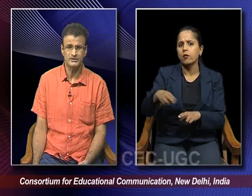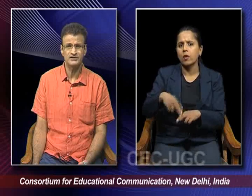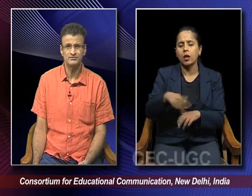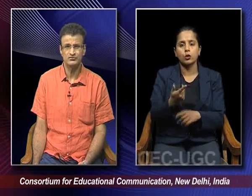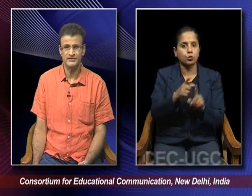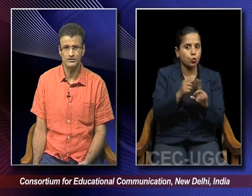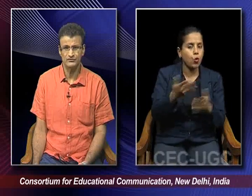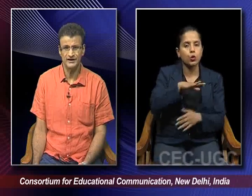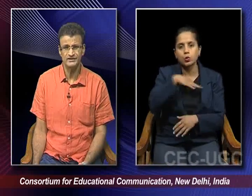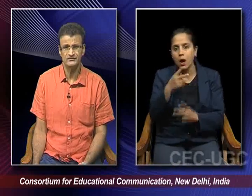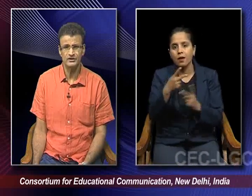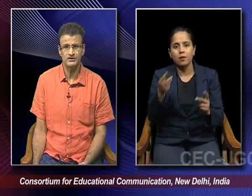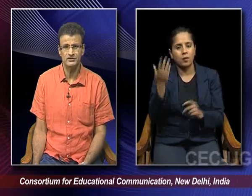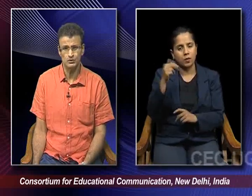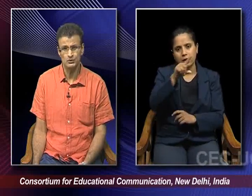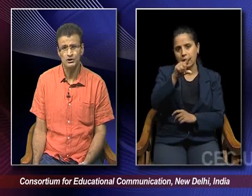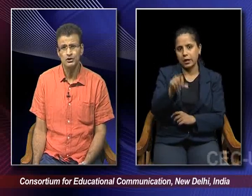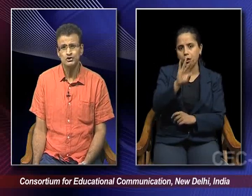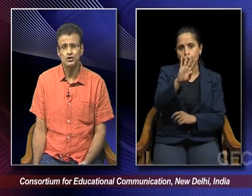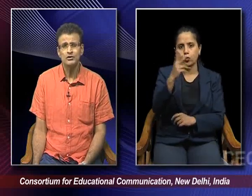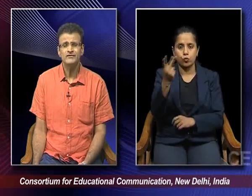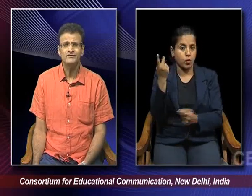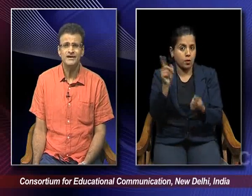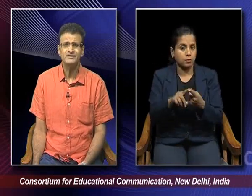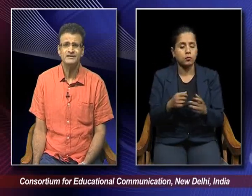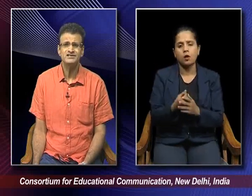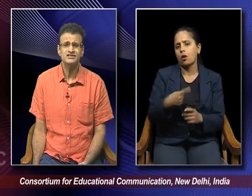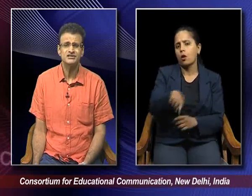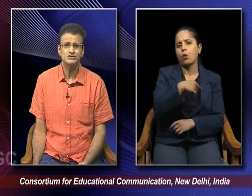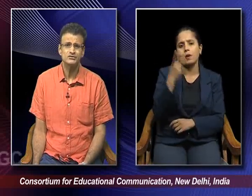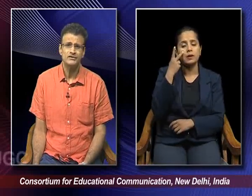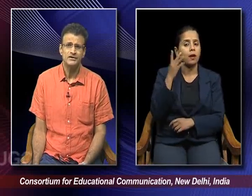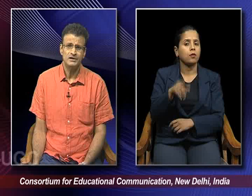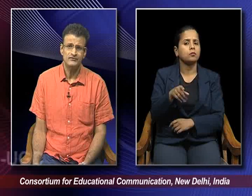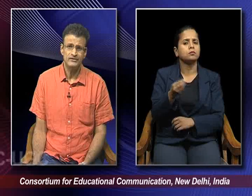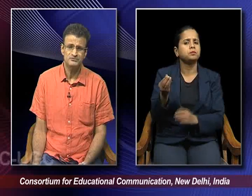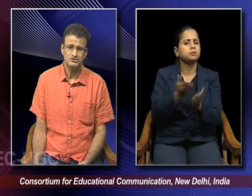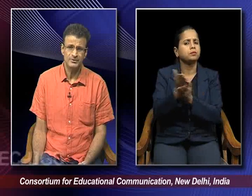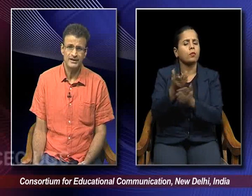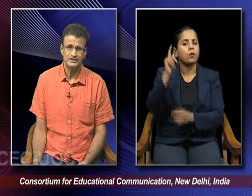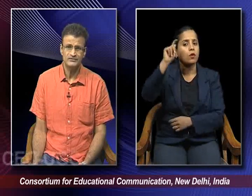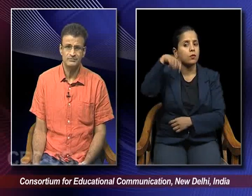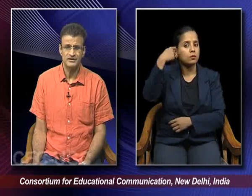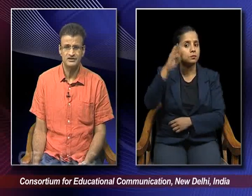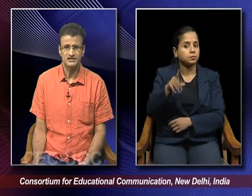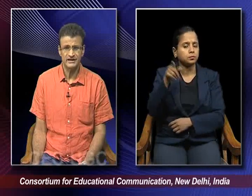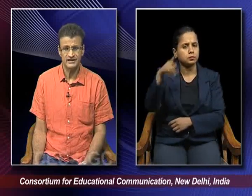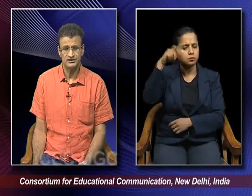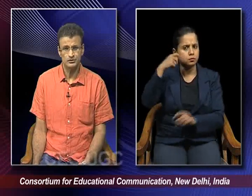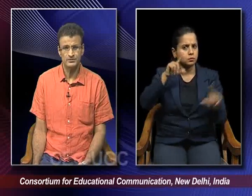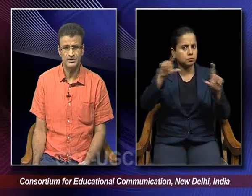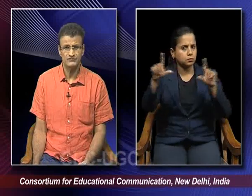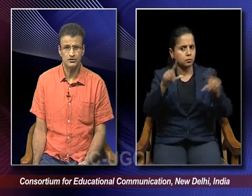Quit India movement of 1942. So we find that these kinds of films by other filmmakers like